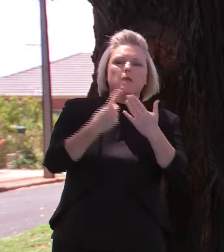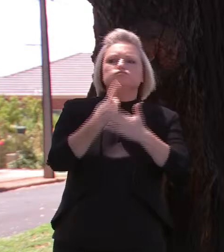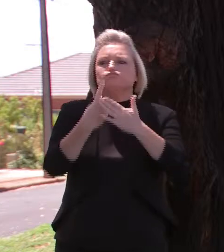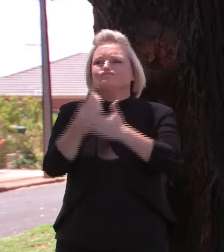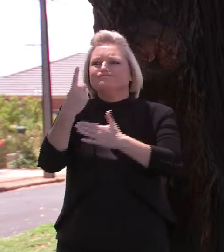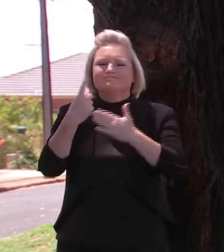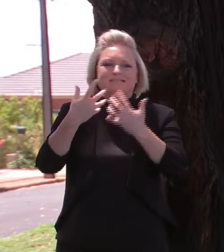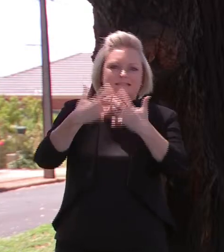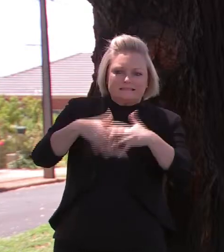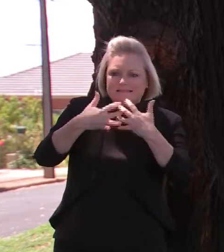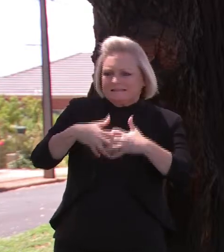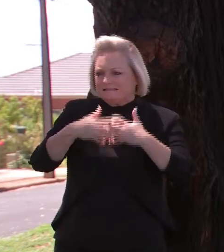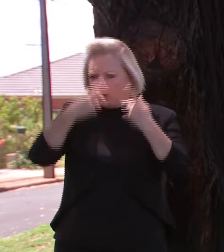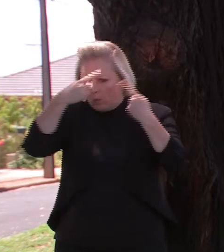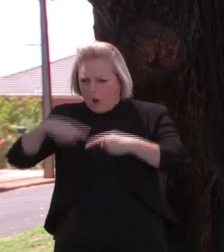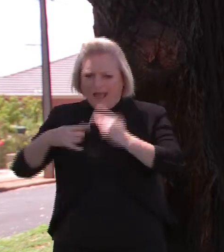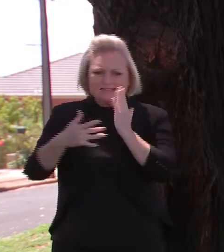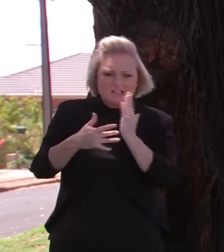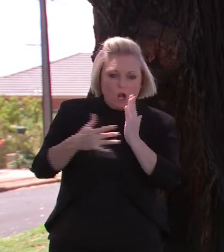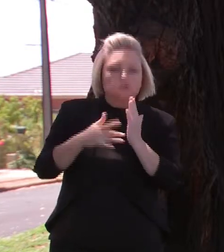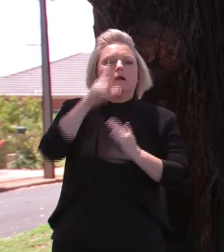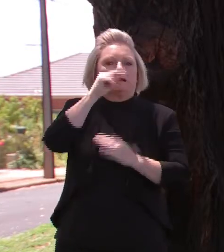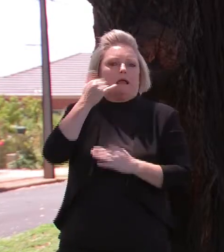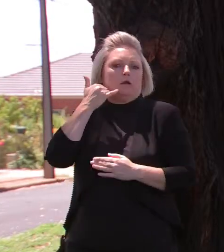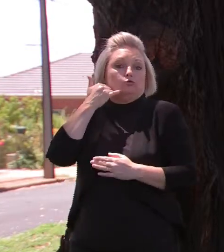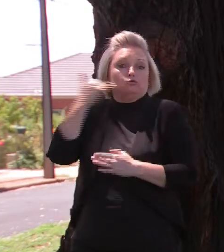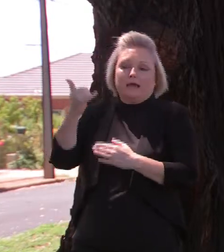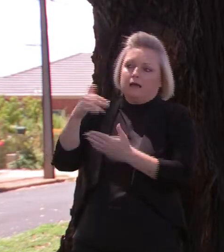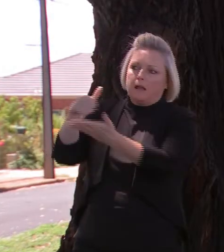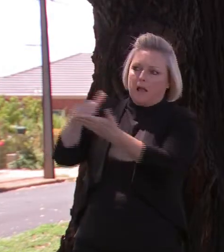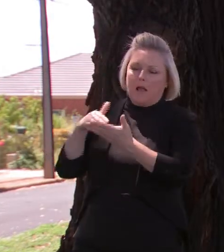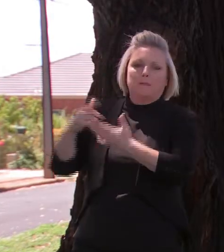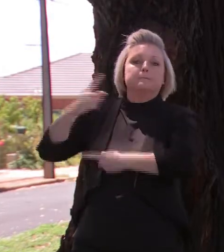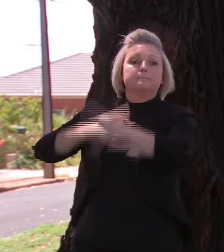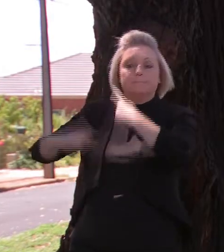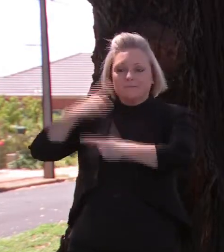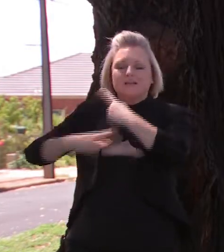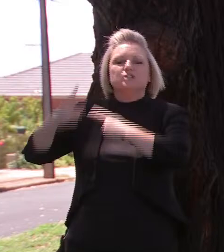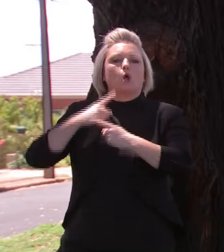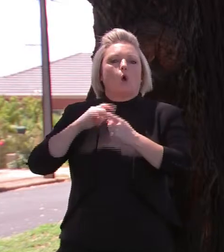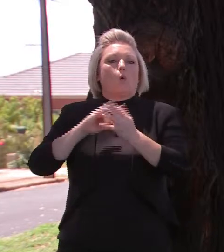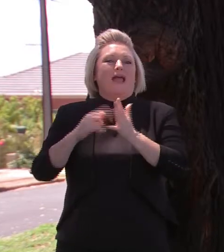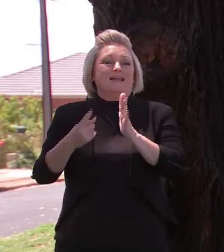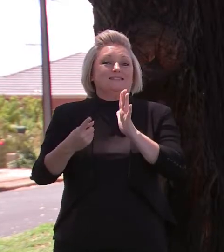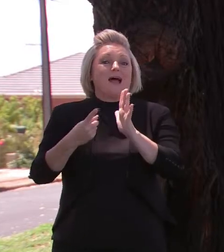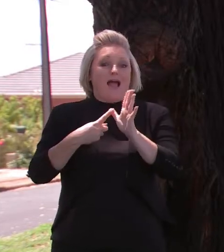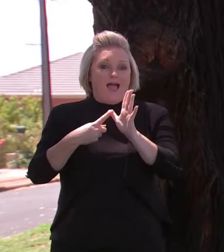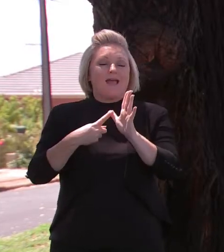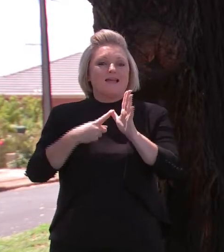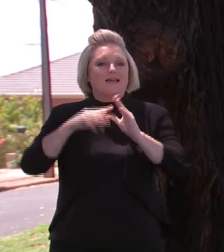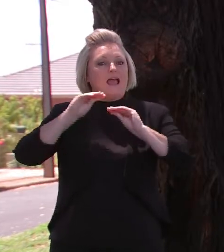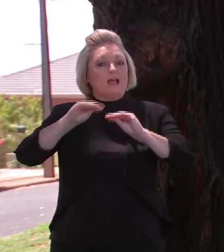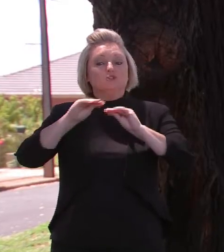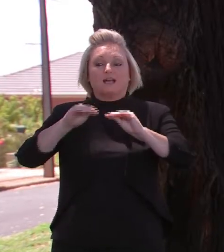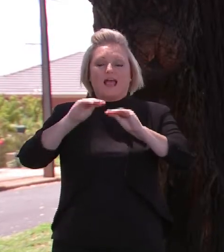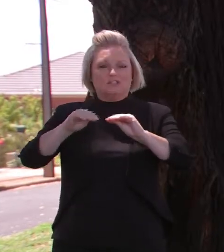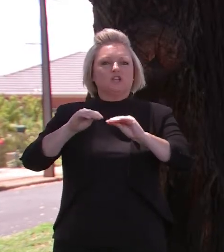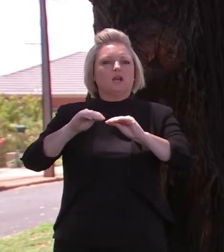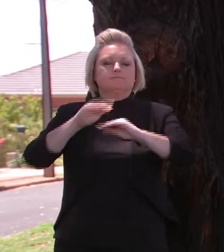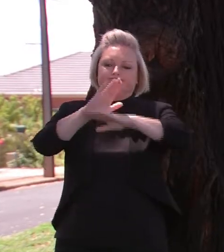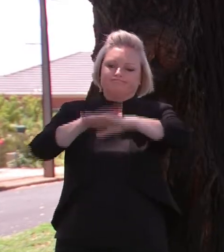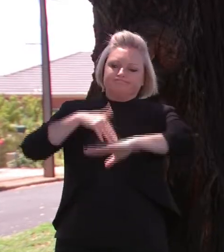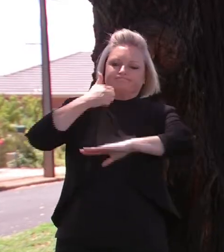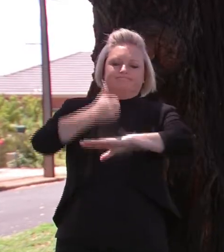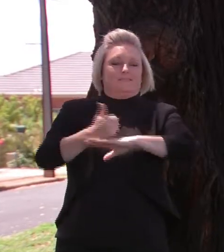much as we can. So our Learning SA website is now up and running. It will be set up for school when we return to classes as